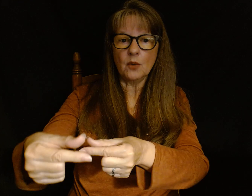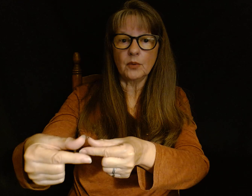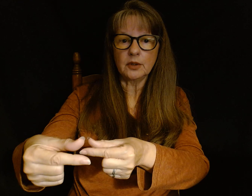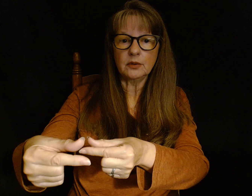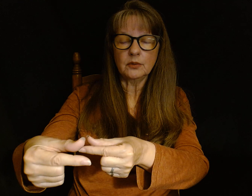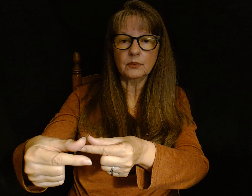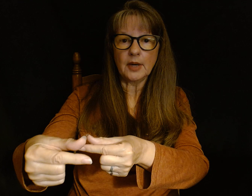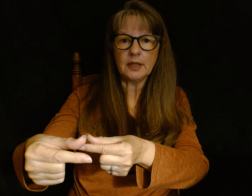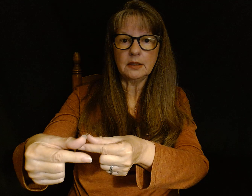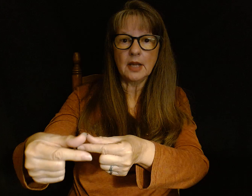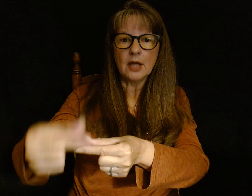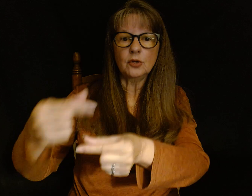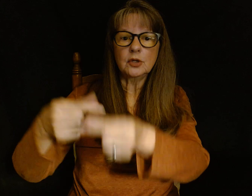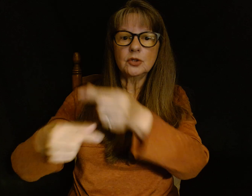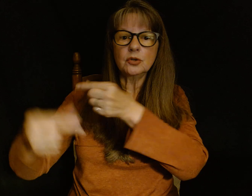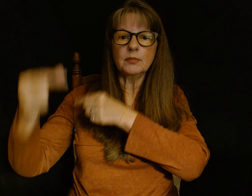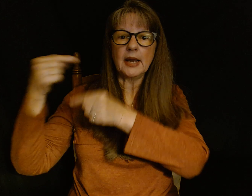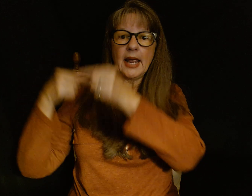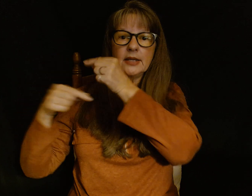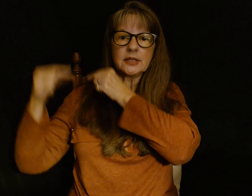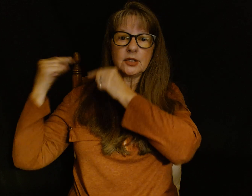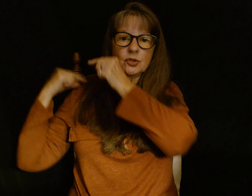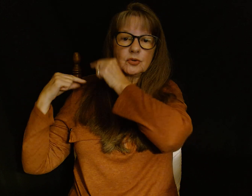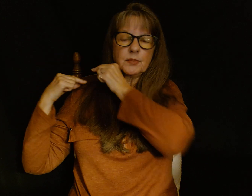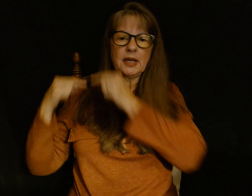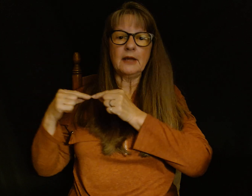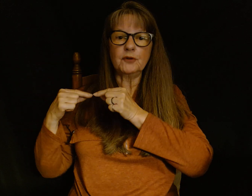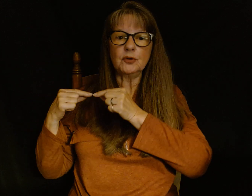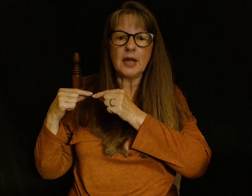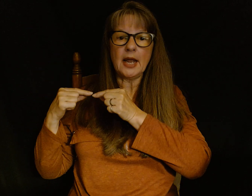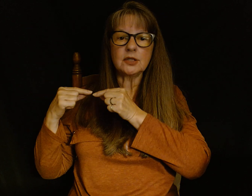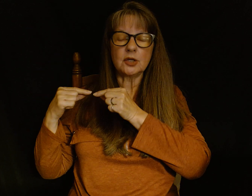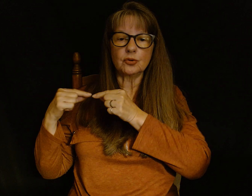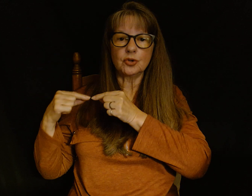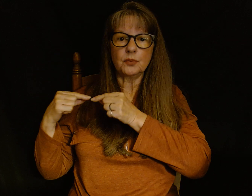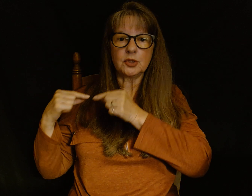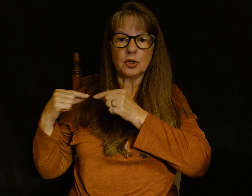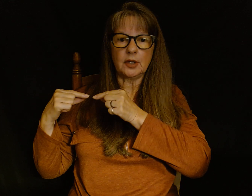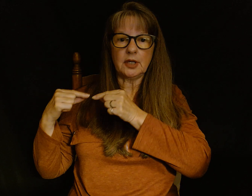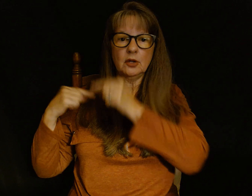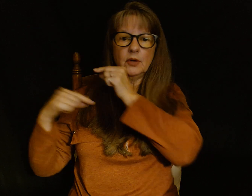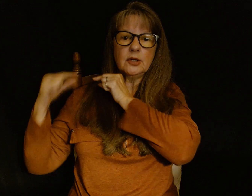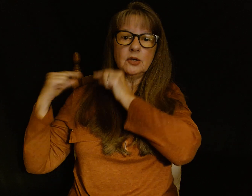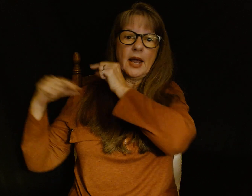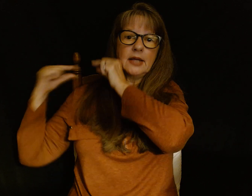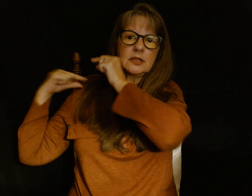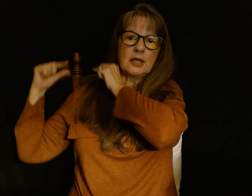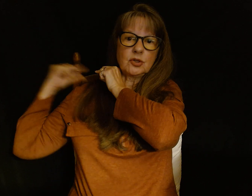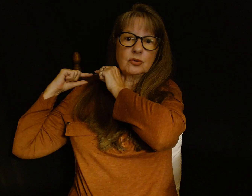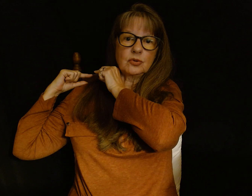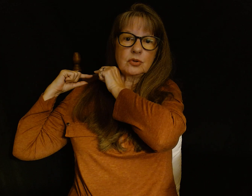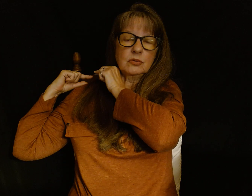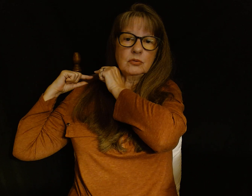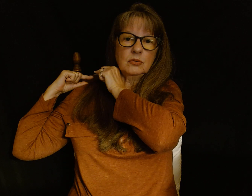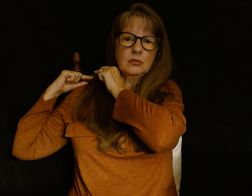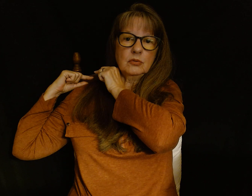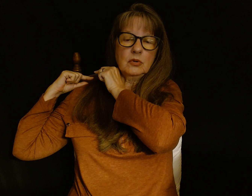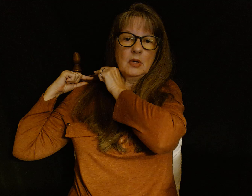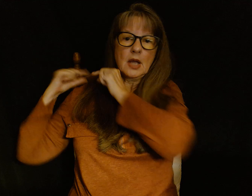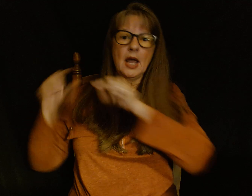forward, right? You could do my ancestors. But if you did ancestors, you would start here and do ancestors. I